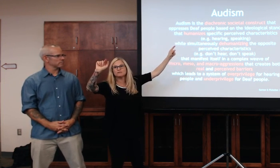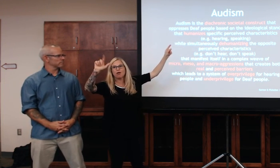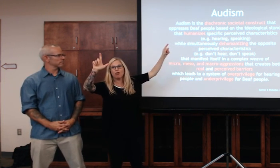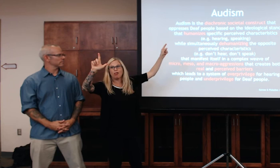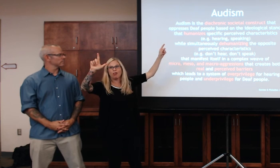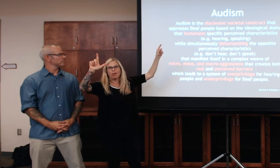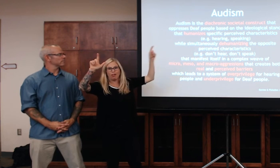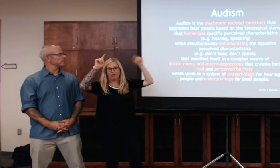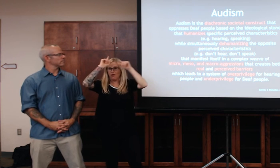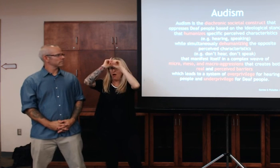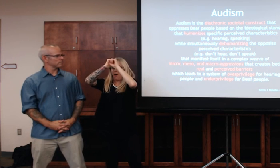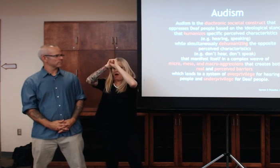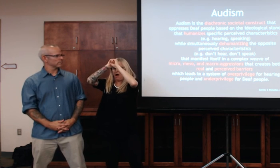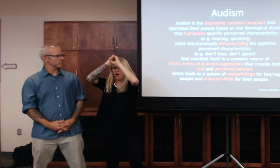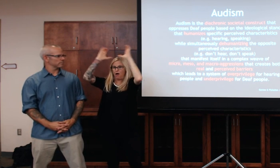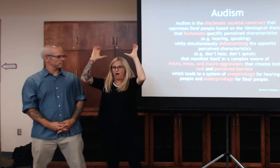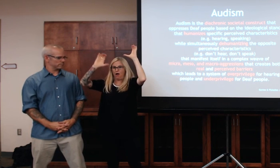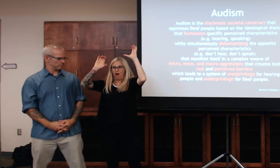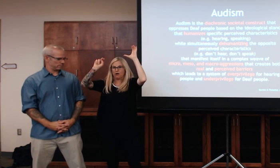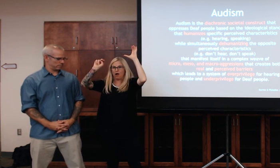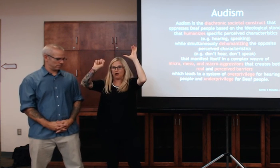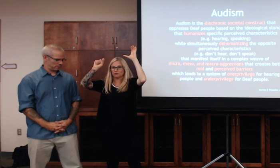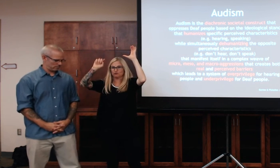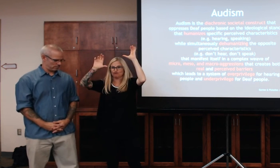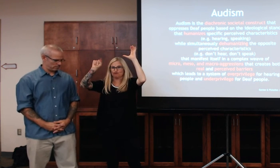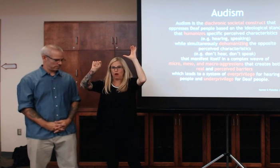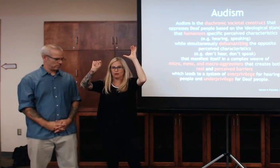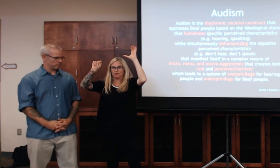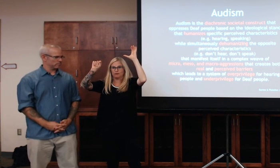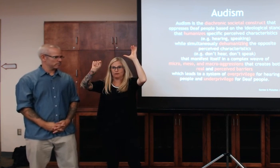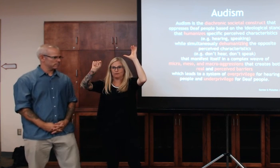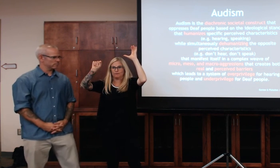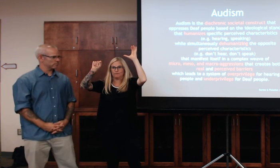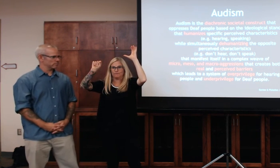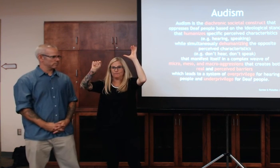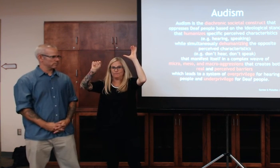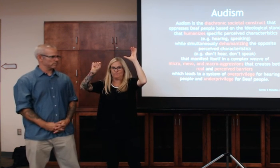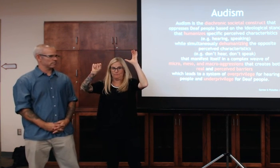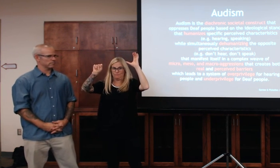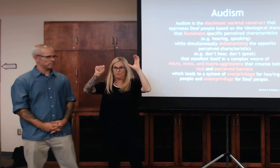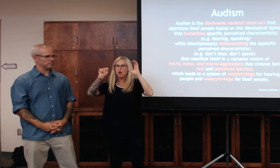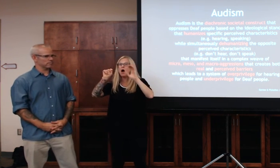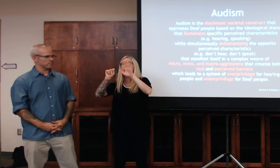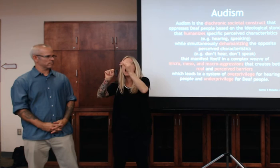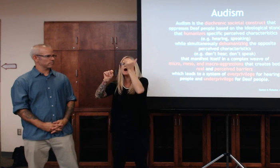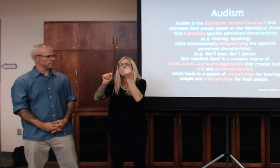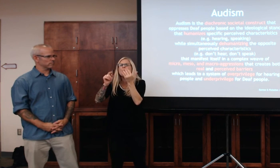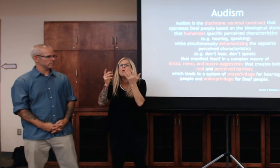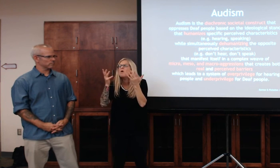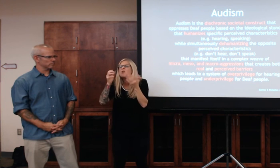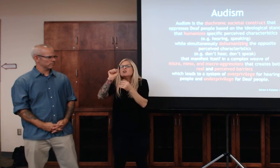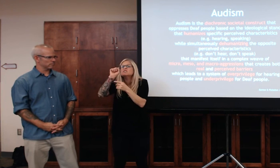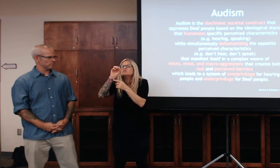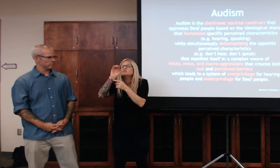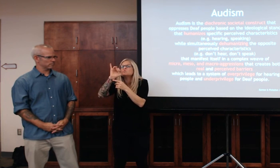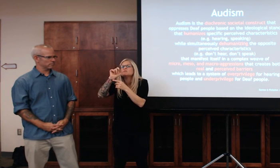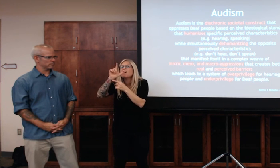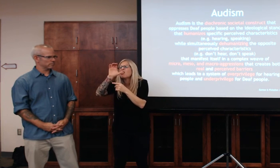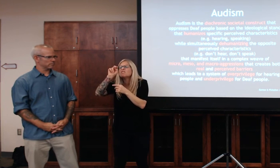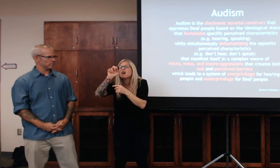It's the diachronic societal construct. The construct is the idea. Now, societal